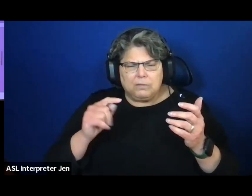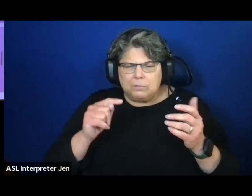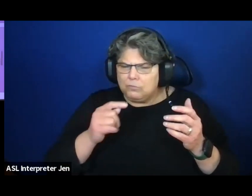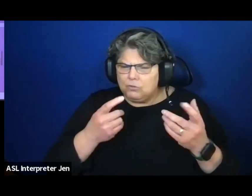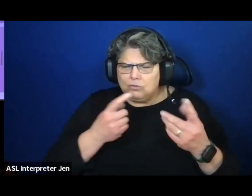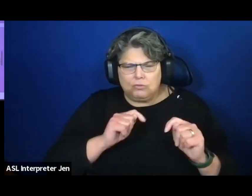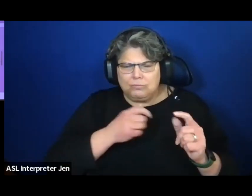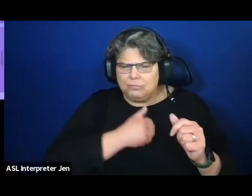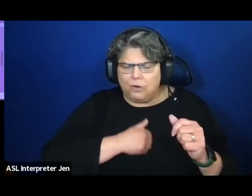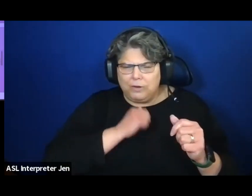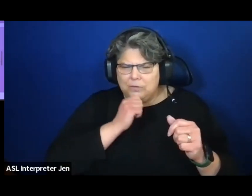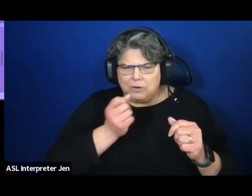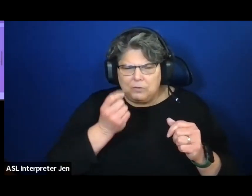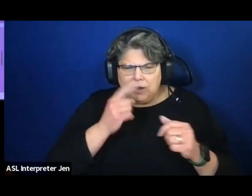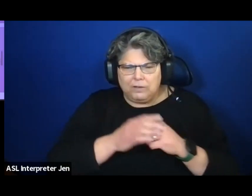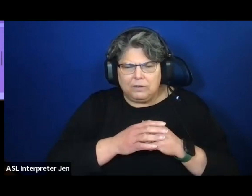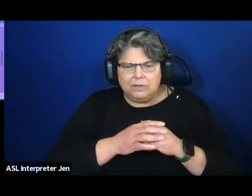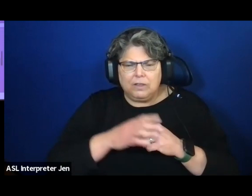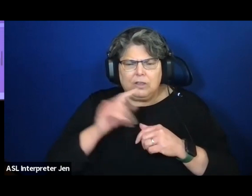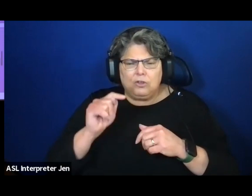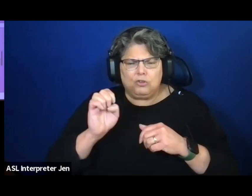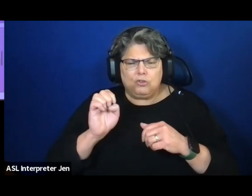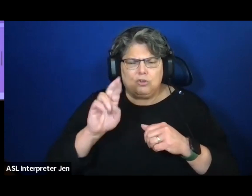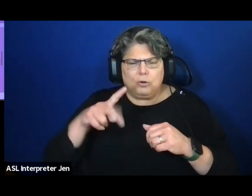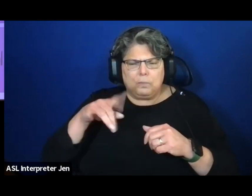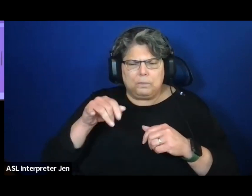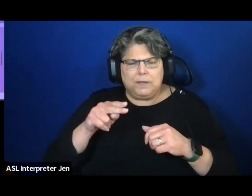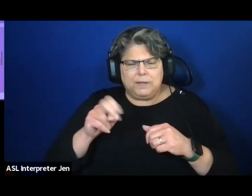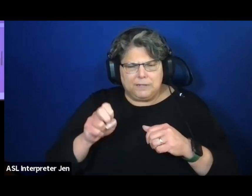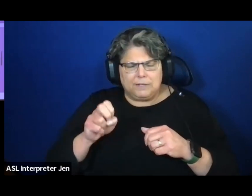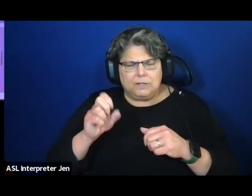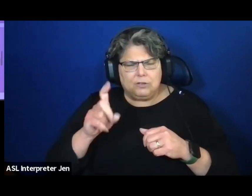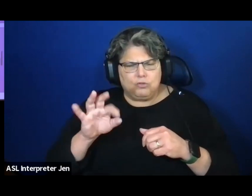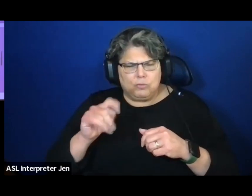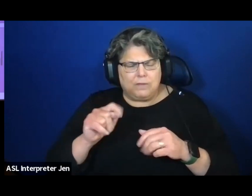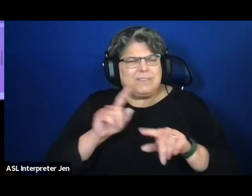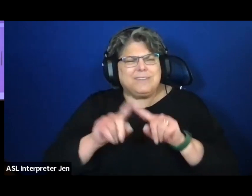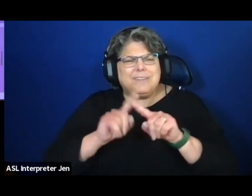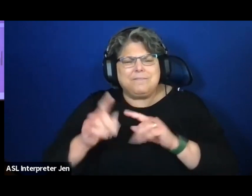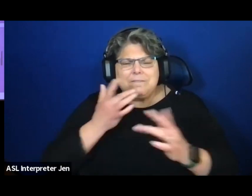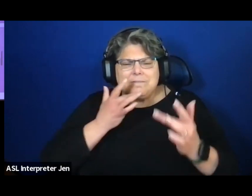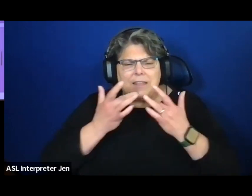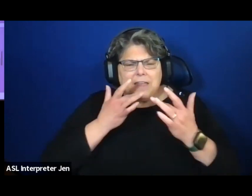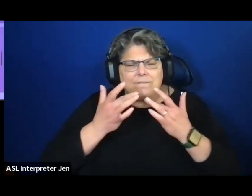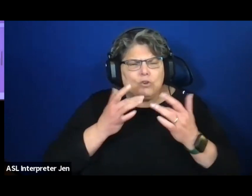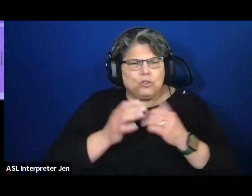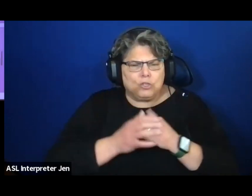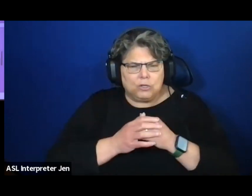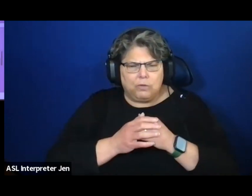have different aromas, and depending on the combination of different aromas, you can have different terpene profiles.